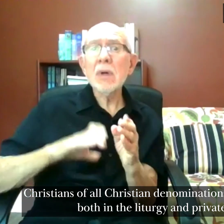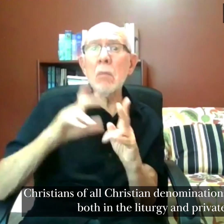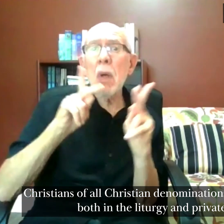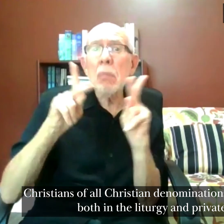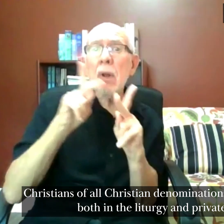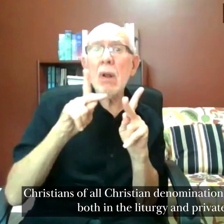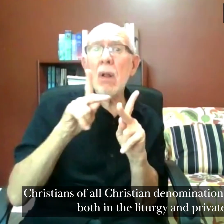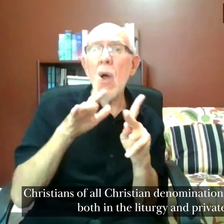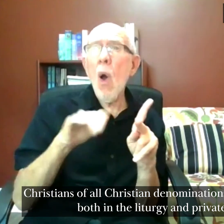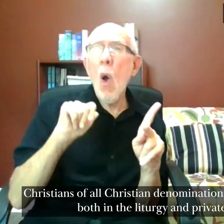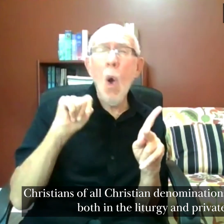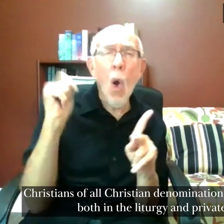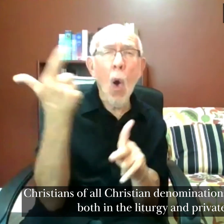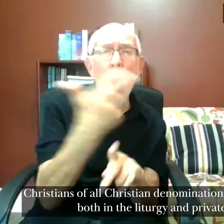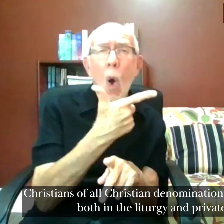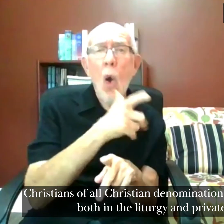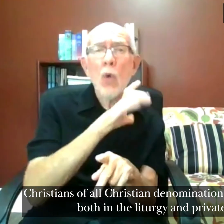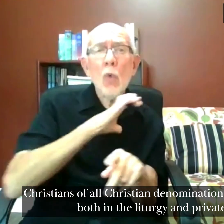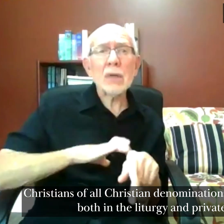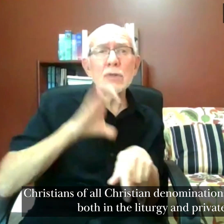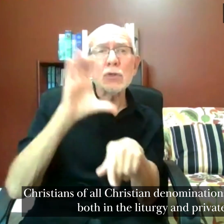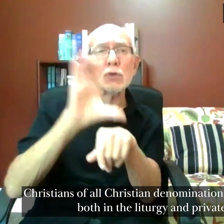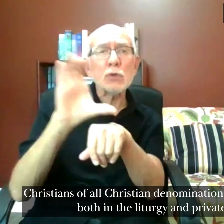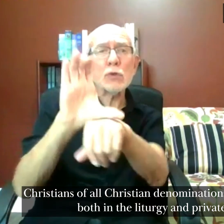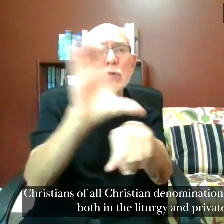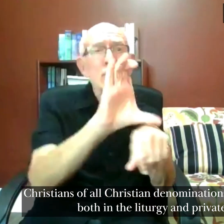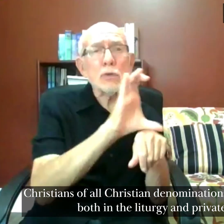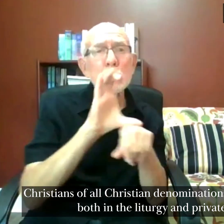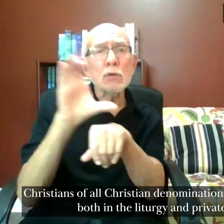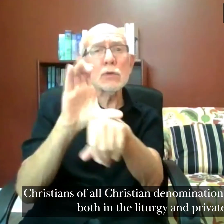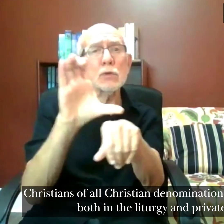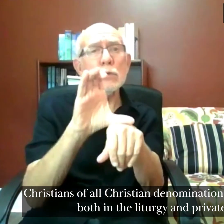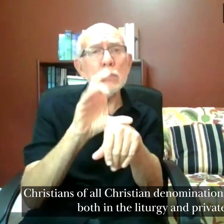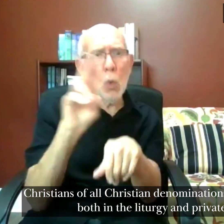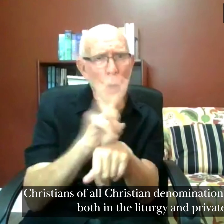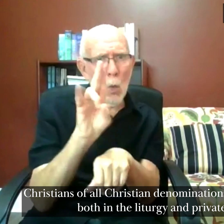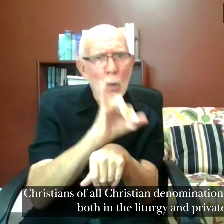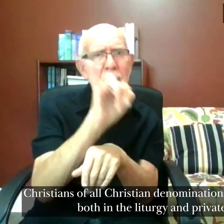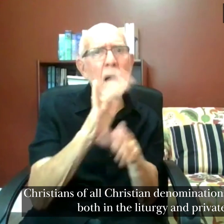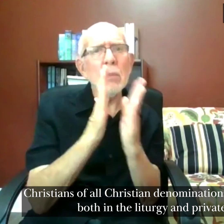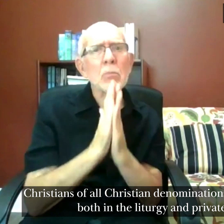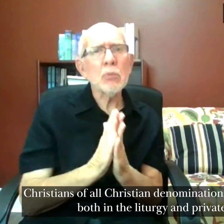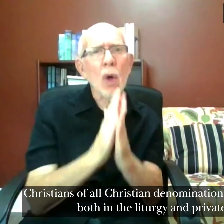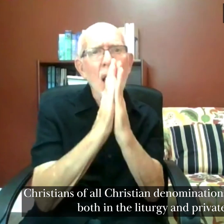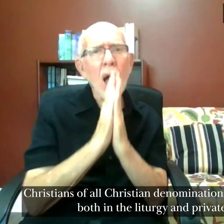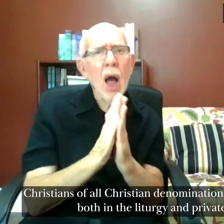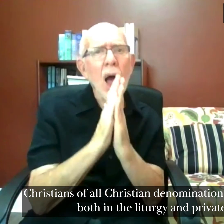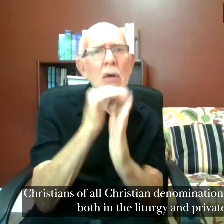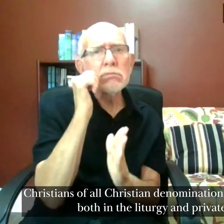Christians of all Christian denominations pray it daily, both in the liturgy and